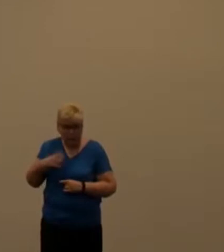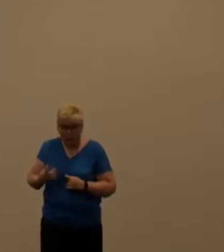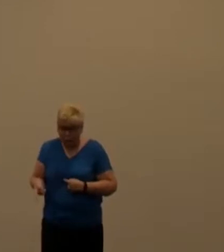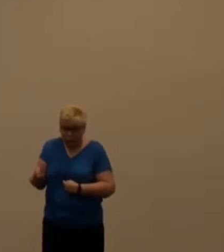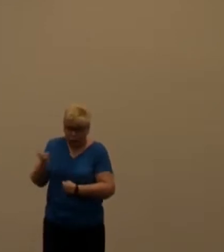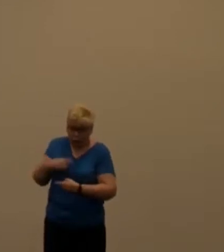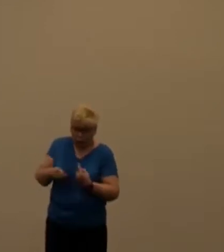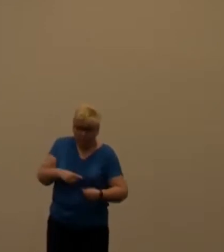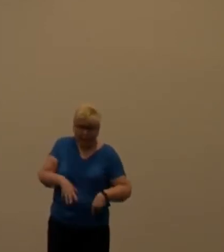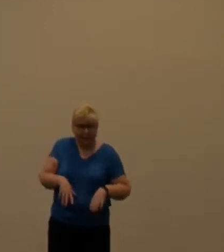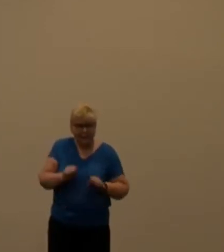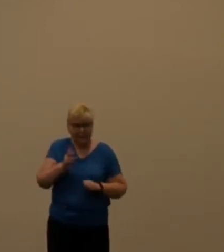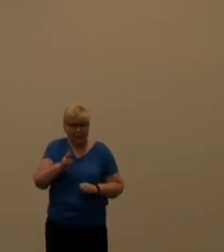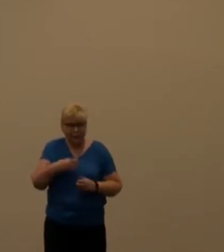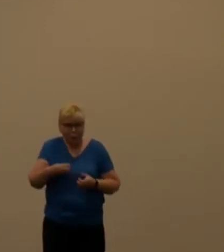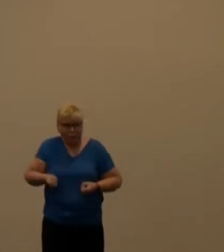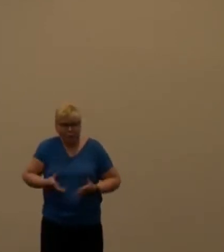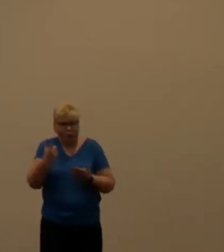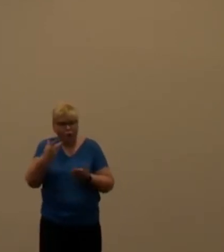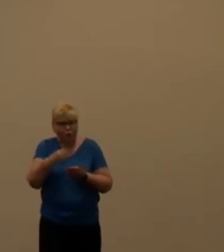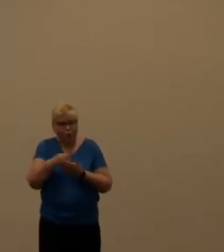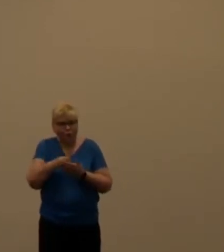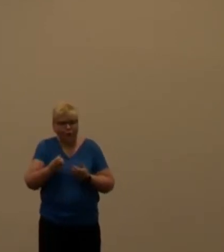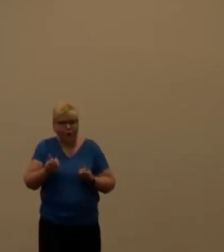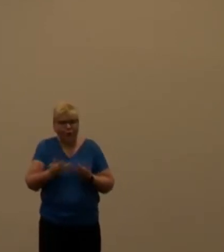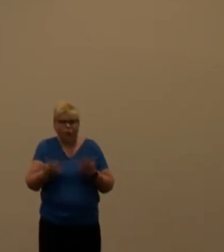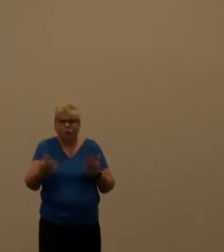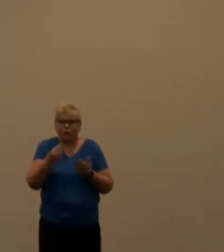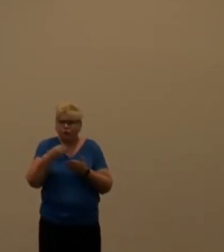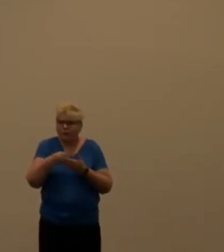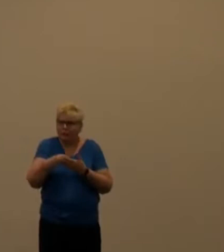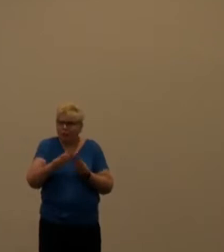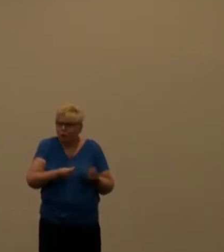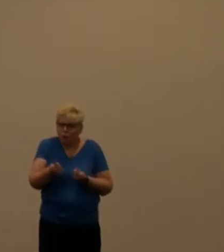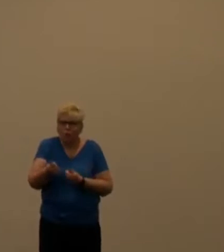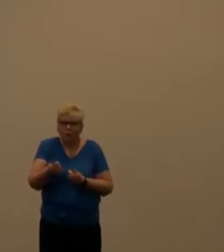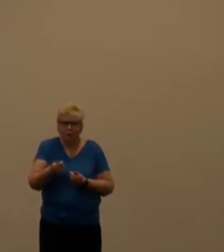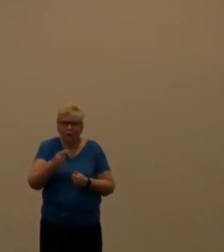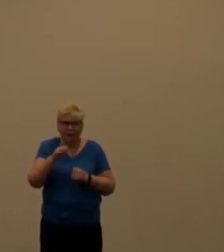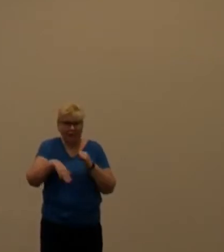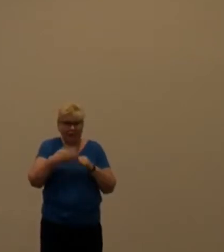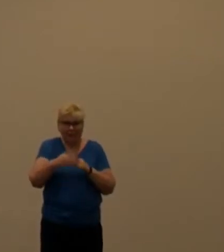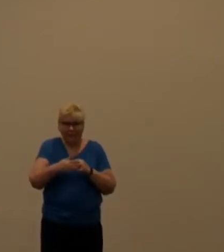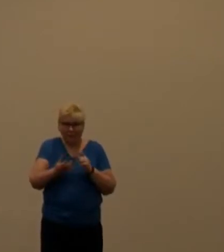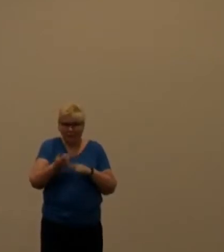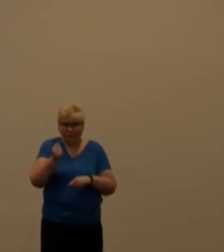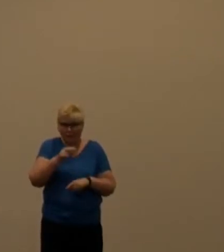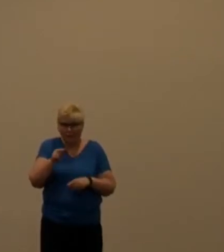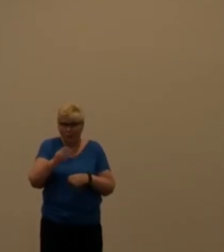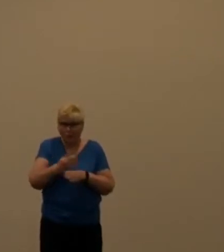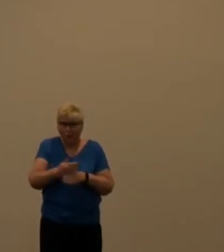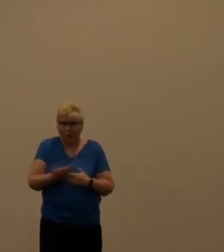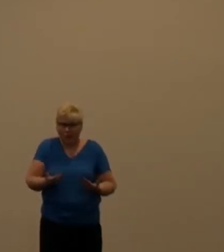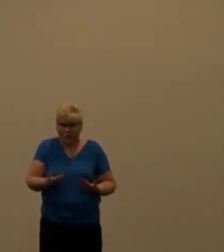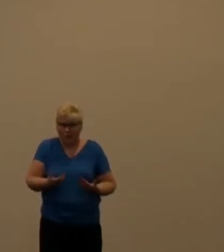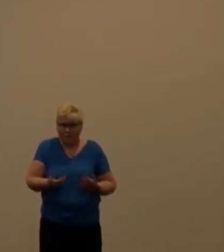you paid a lot of money, you spend a lot of resources, time on it, and then in the end you figure out that it's not working. In that sense, I